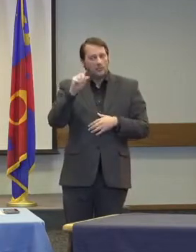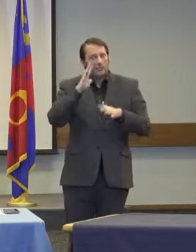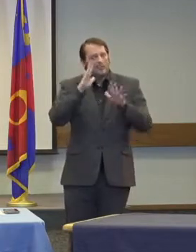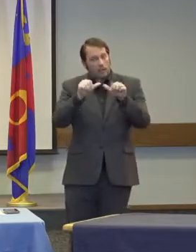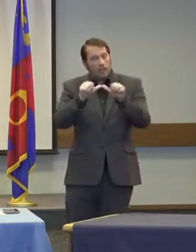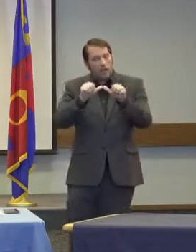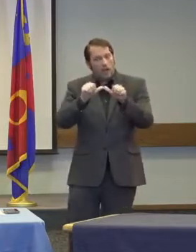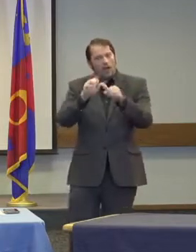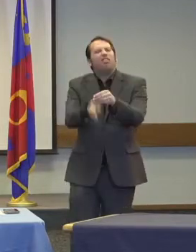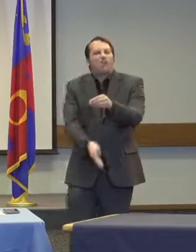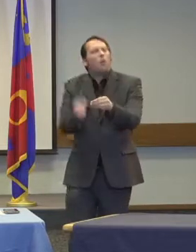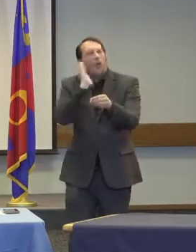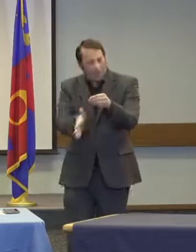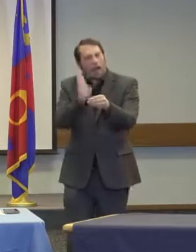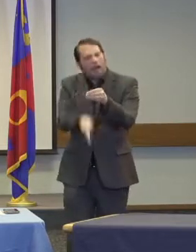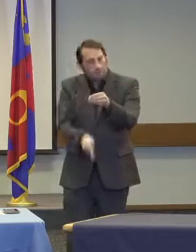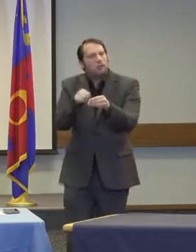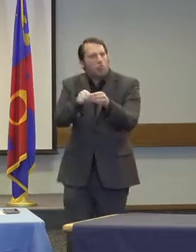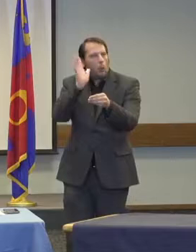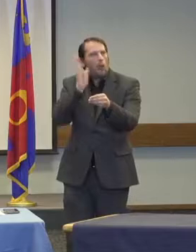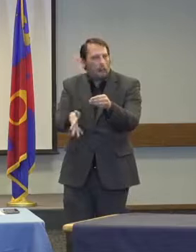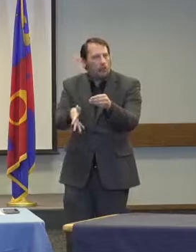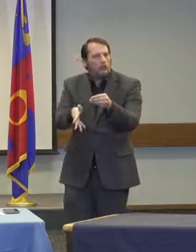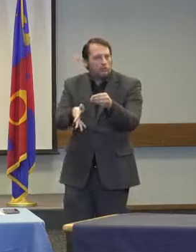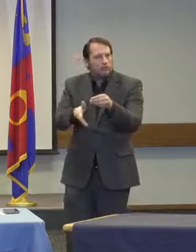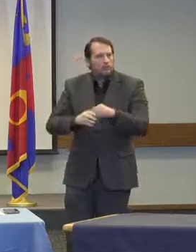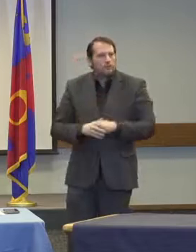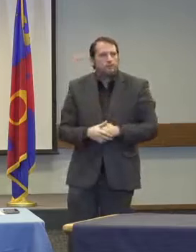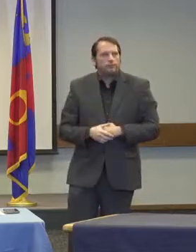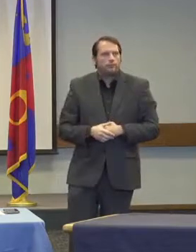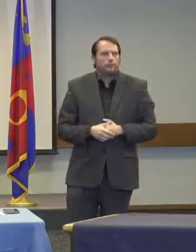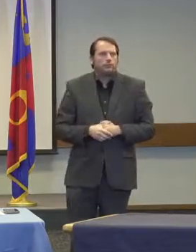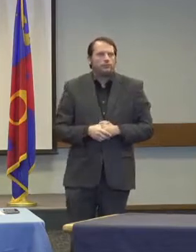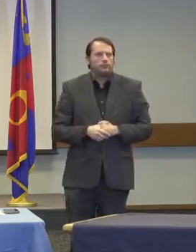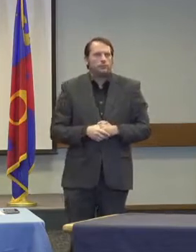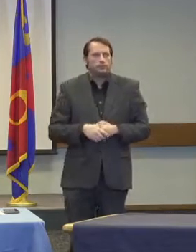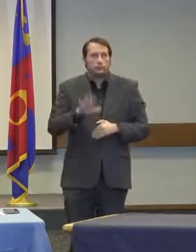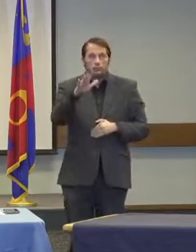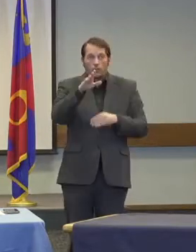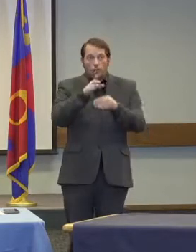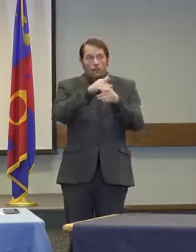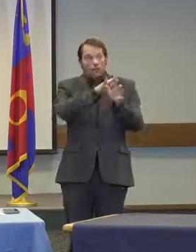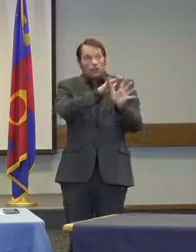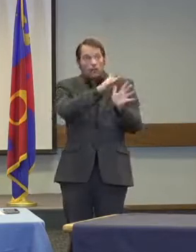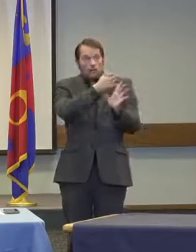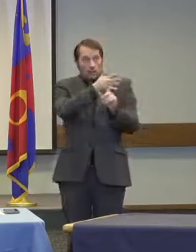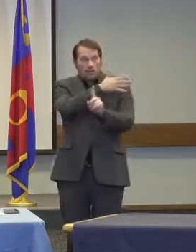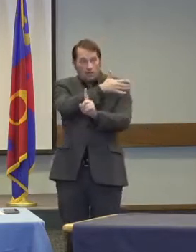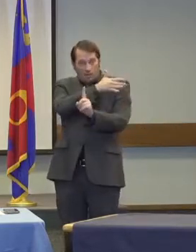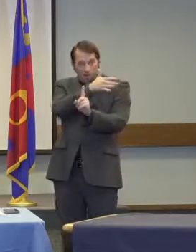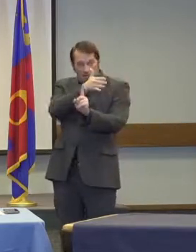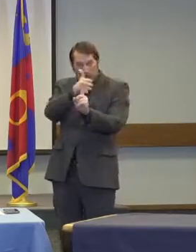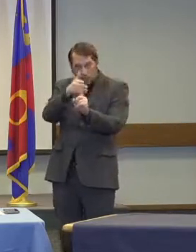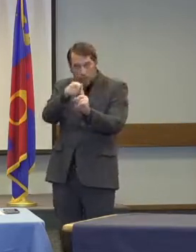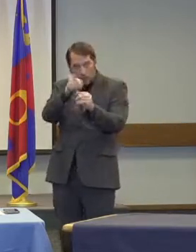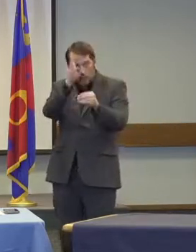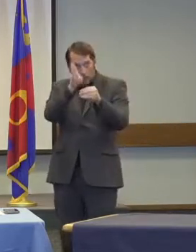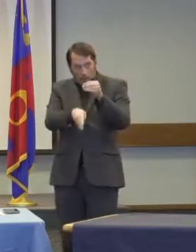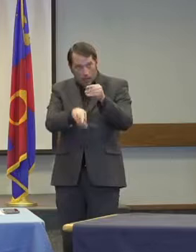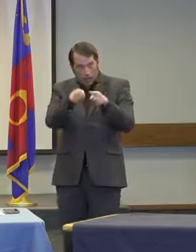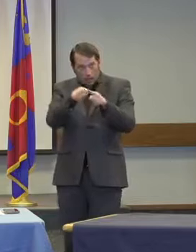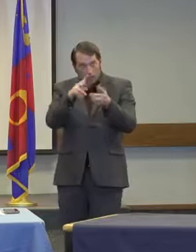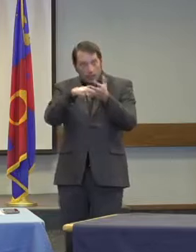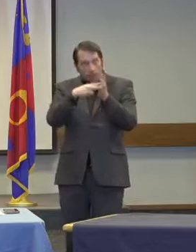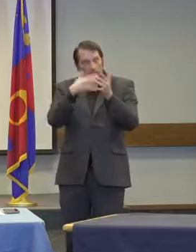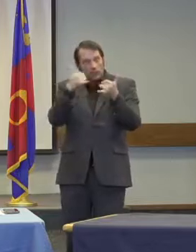we've got a county to run, and we've got a society to go back and bring back to functioning. And our job isn't just